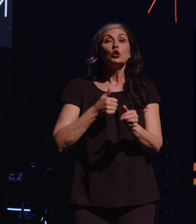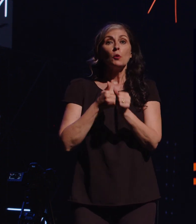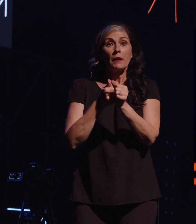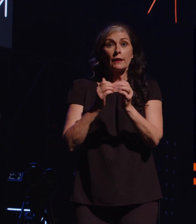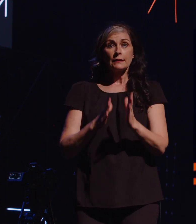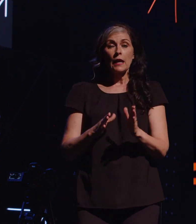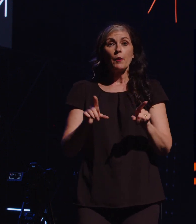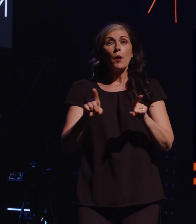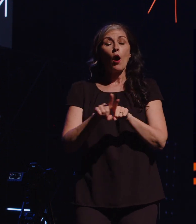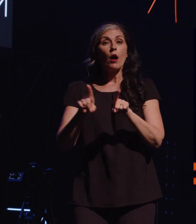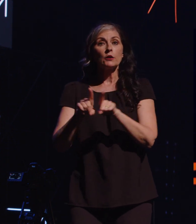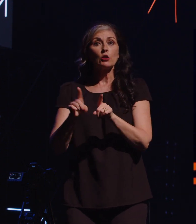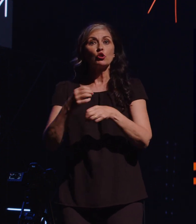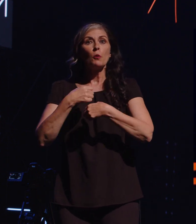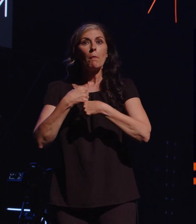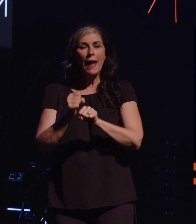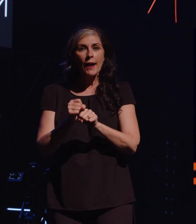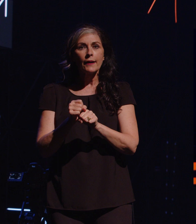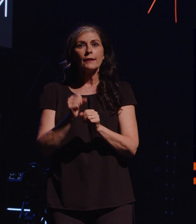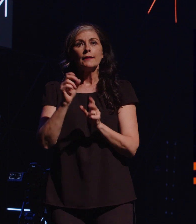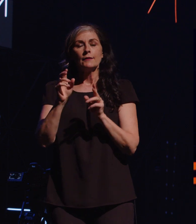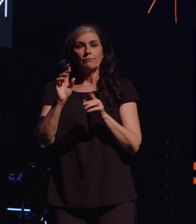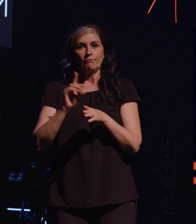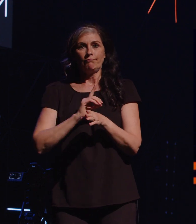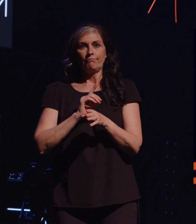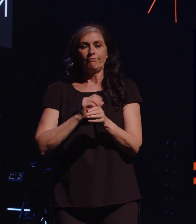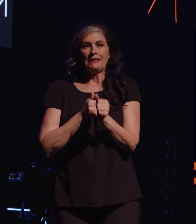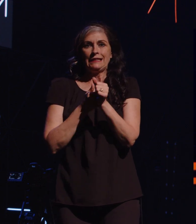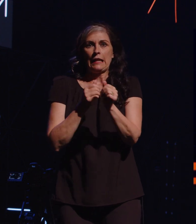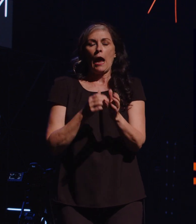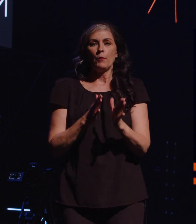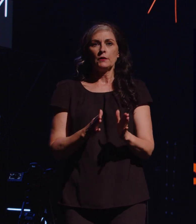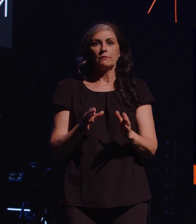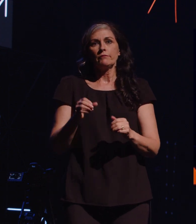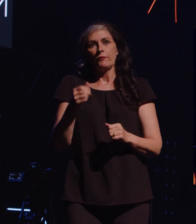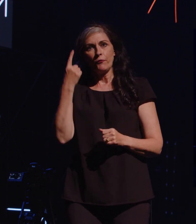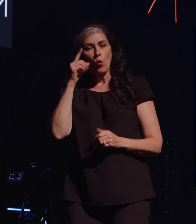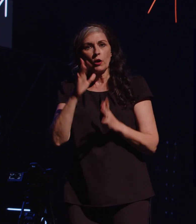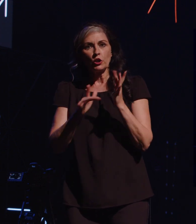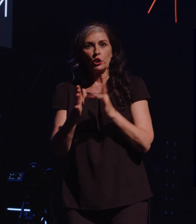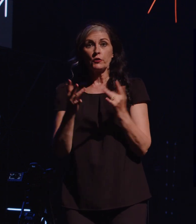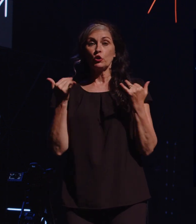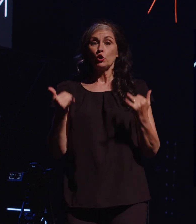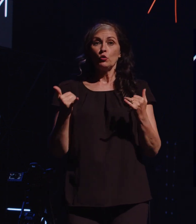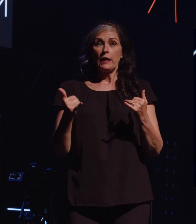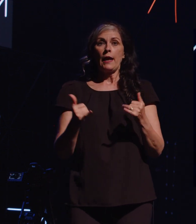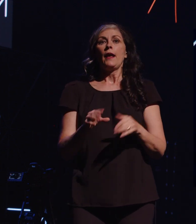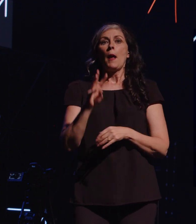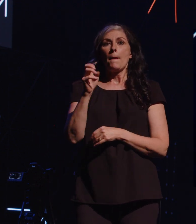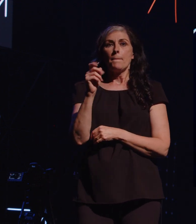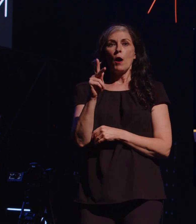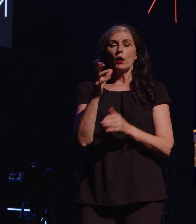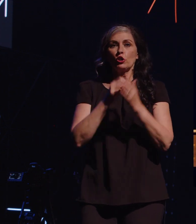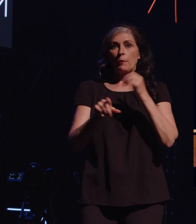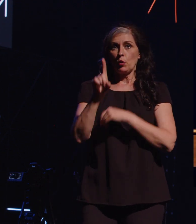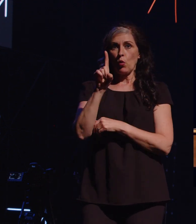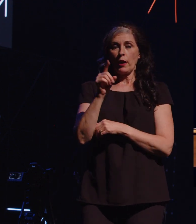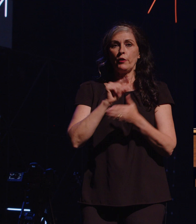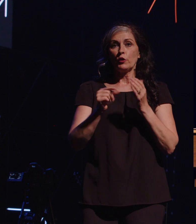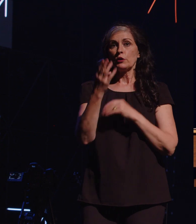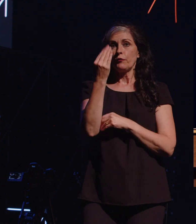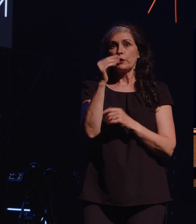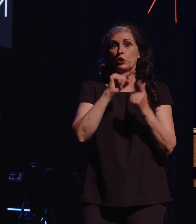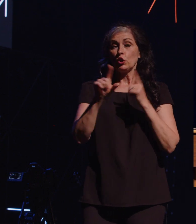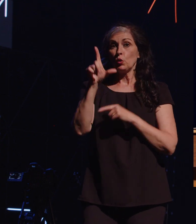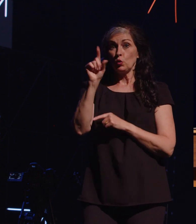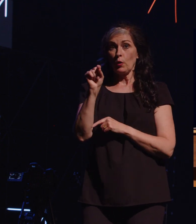of Jesus, but also to make disciples of Jesus. Our main passage today is going to be Mark chapter 1, verses 14 through 20.